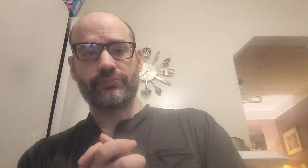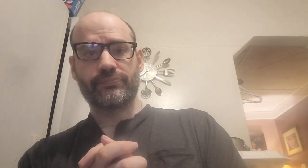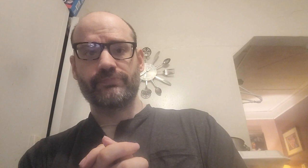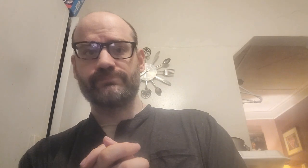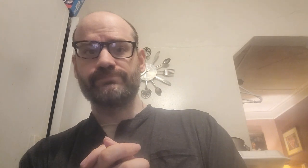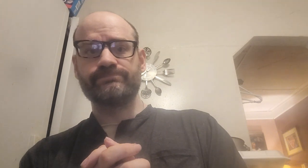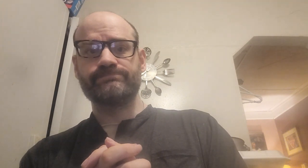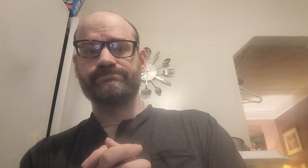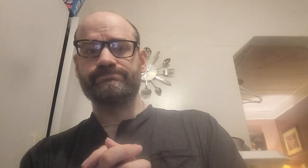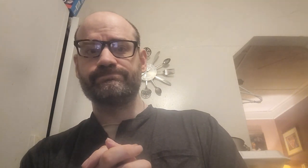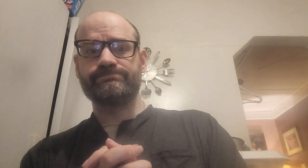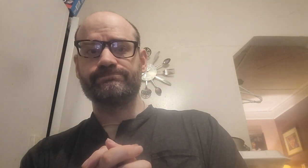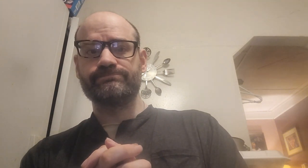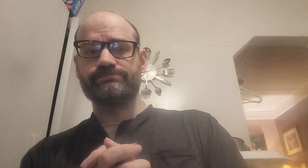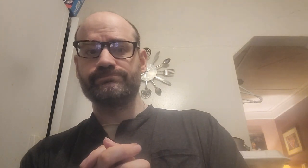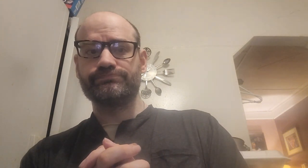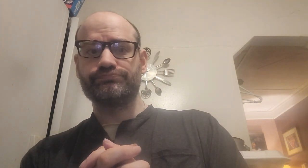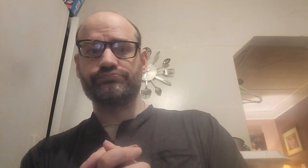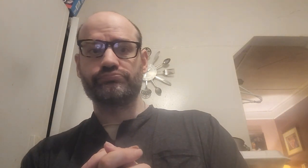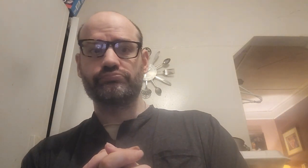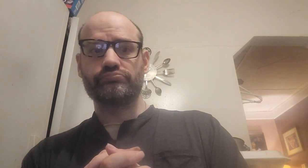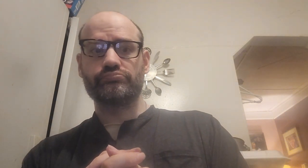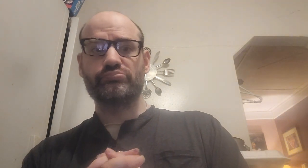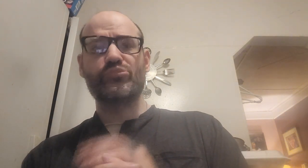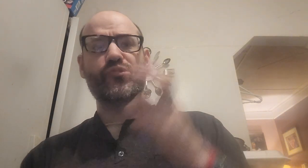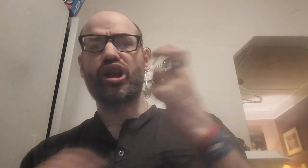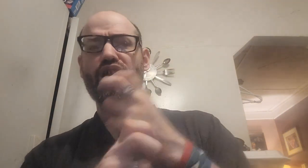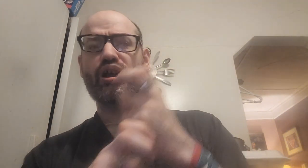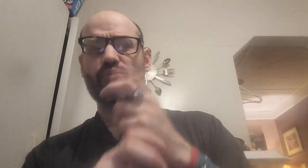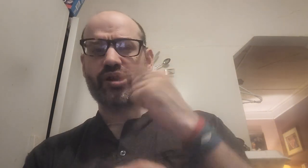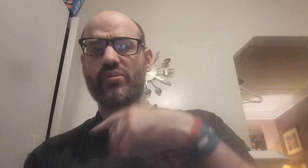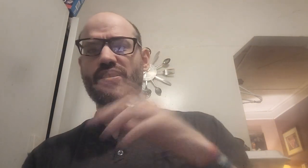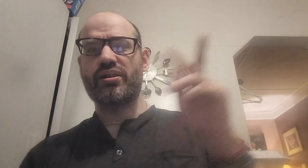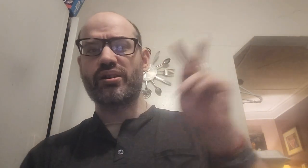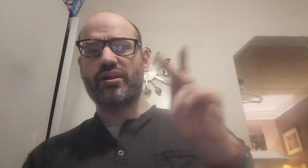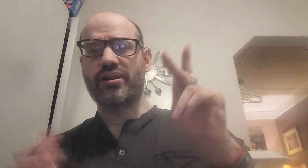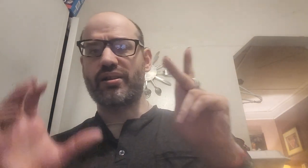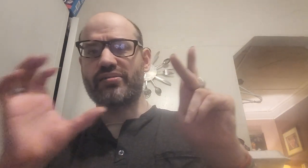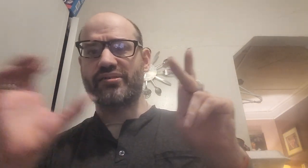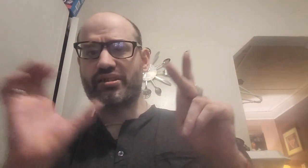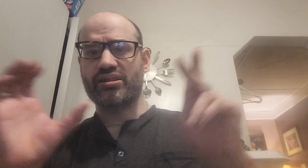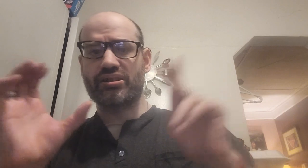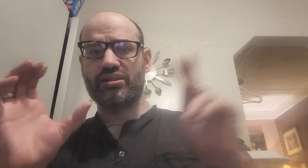I try to speak English hard with C and K.